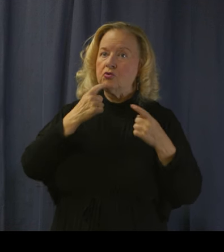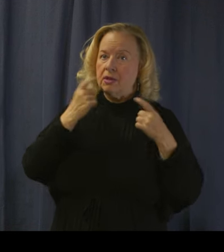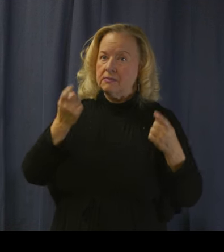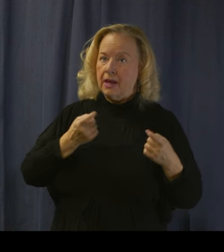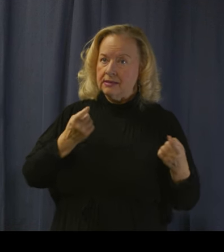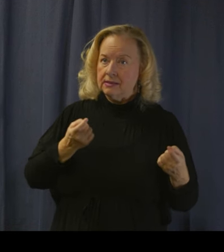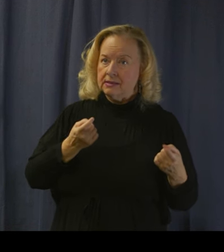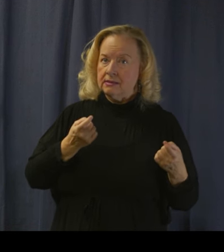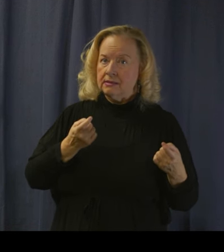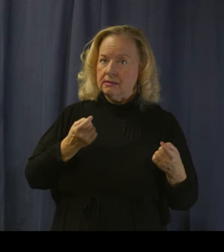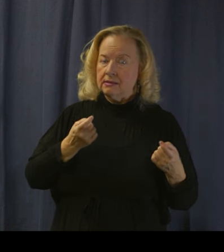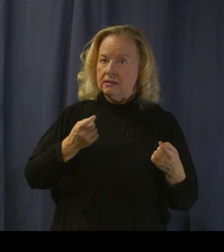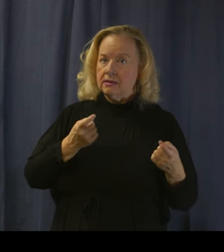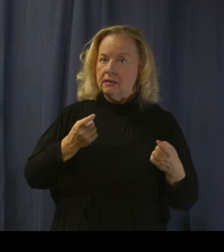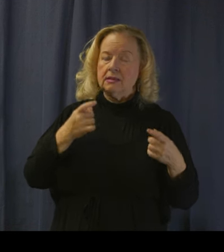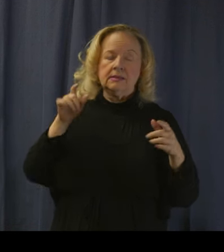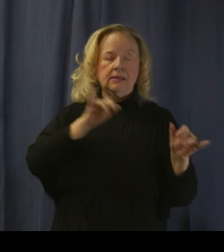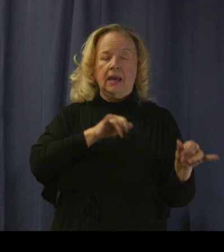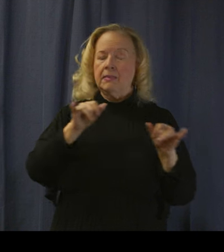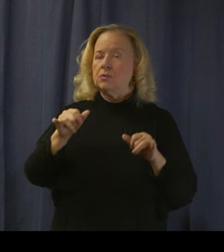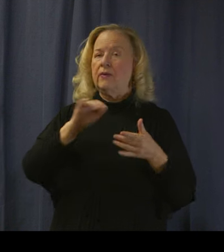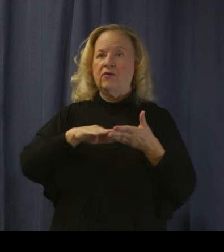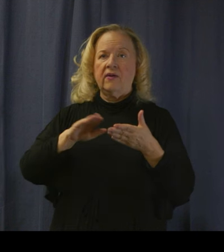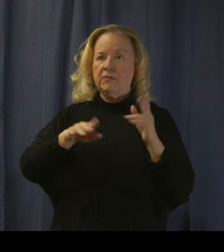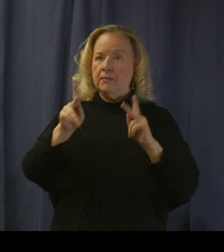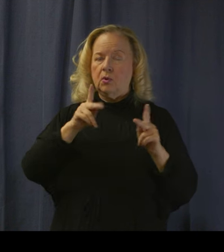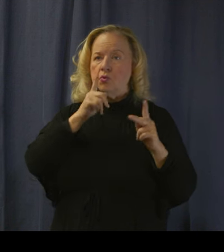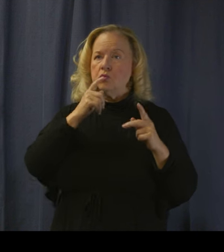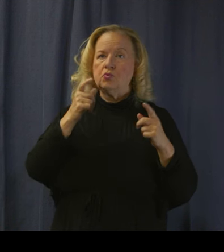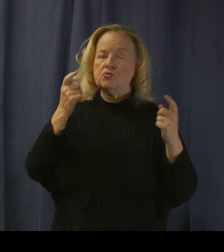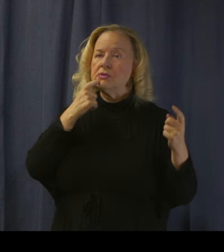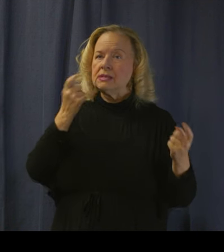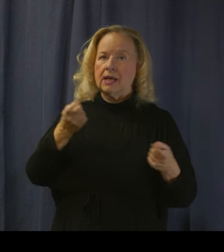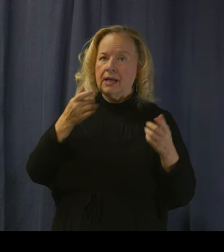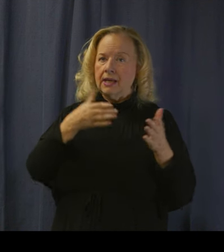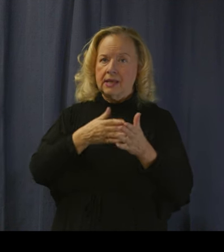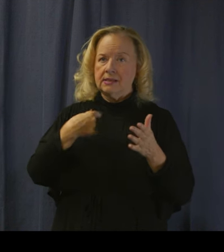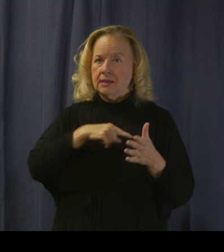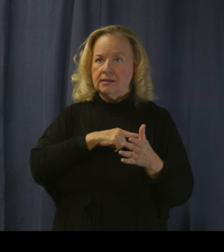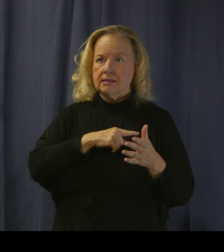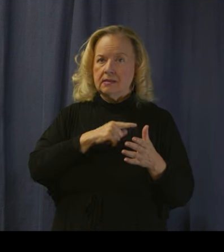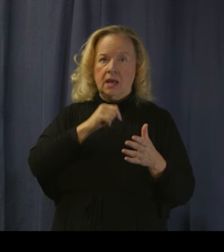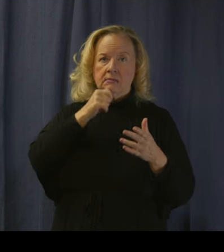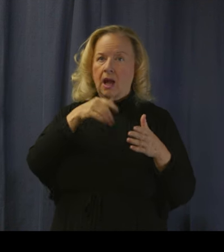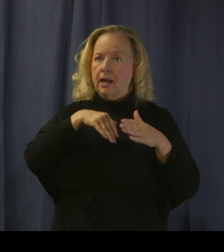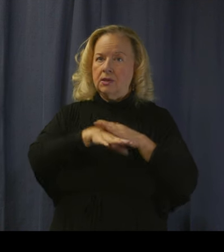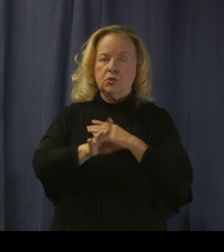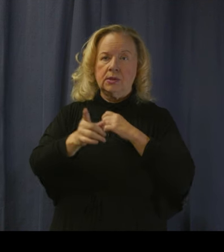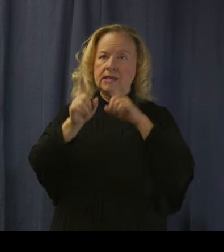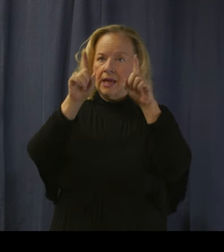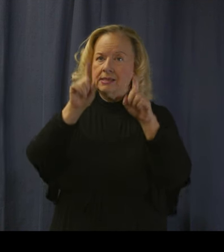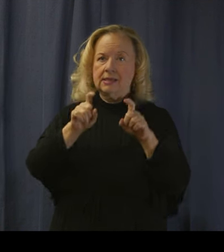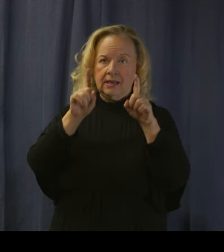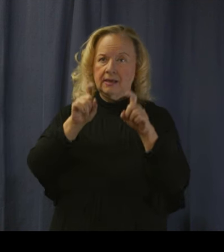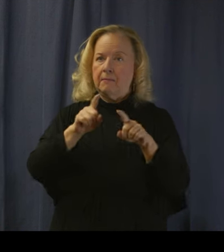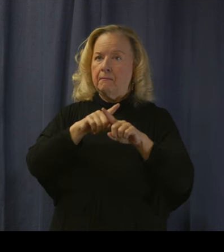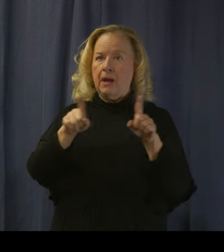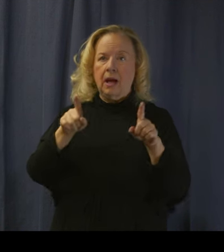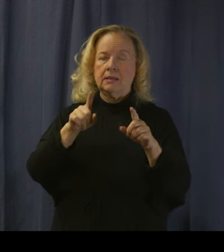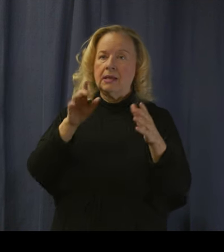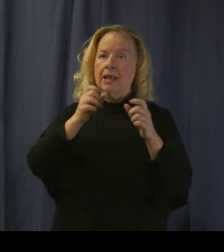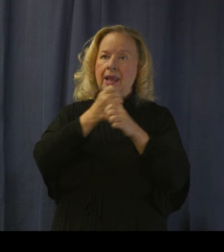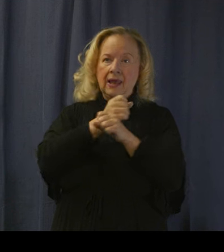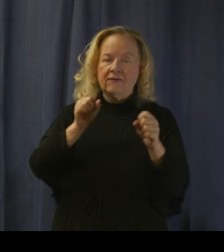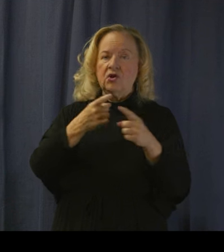we forgive those who trespass against us. Let us not enter into testing, but deliver us from evil.